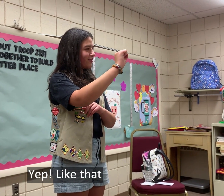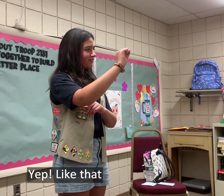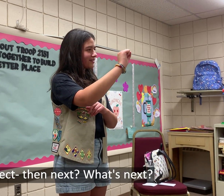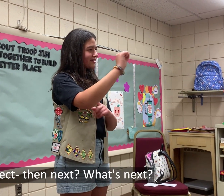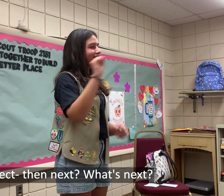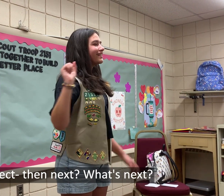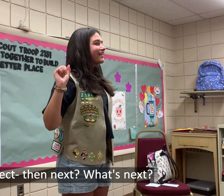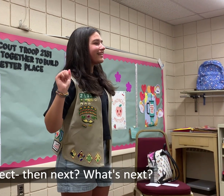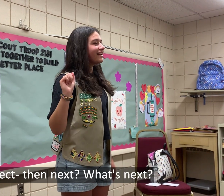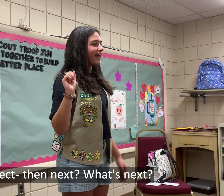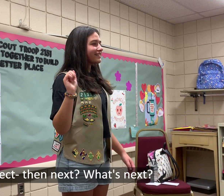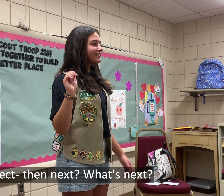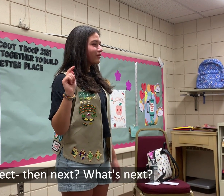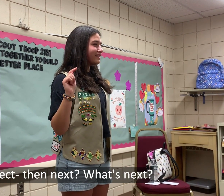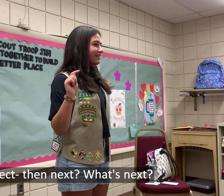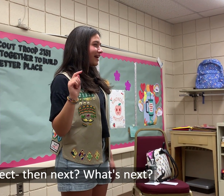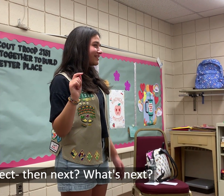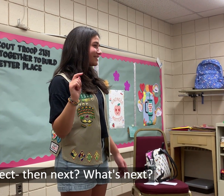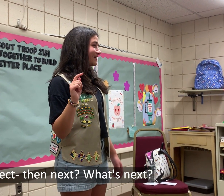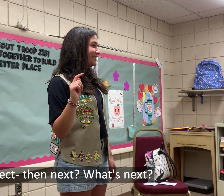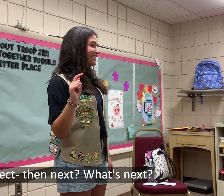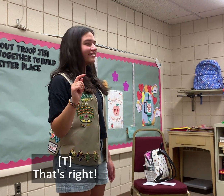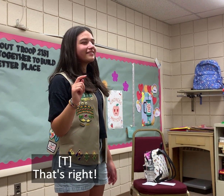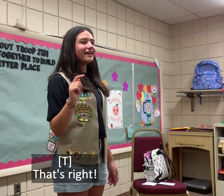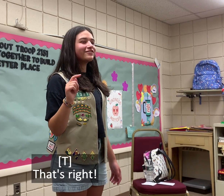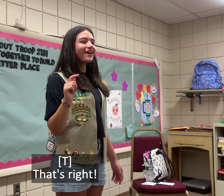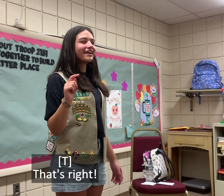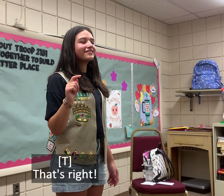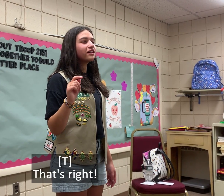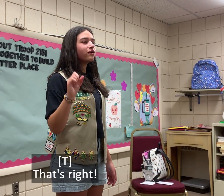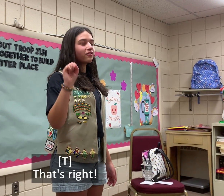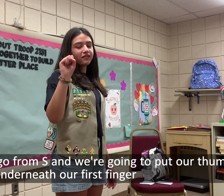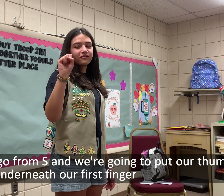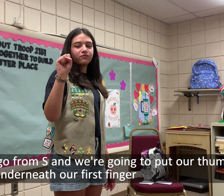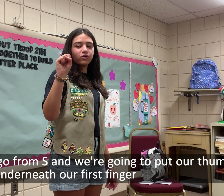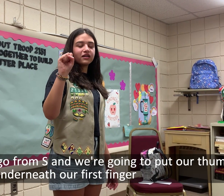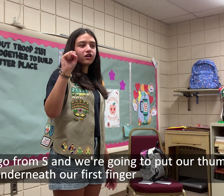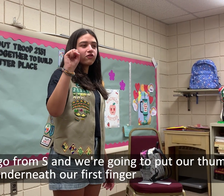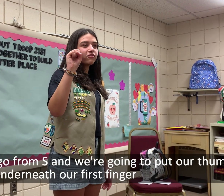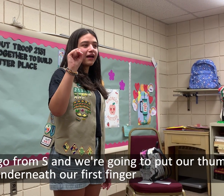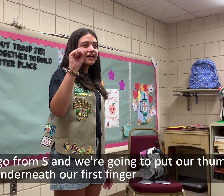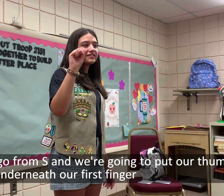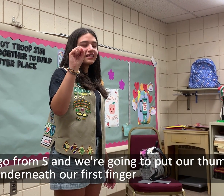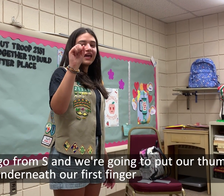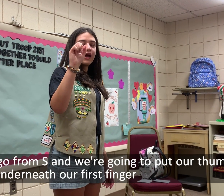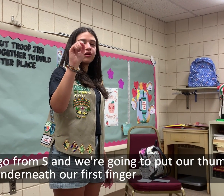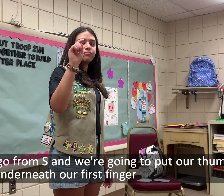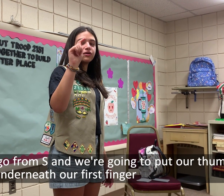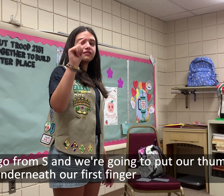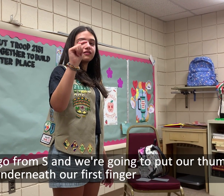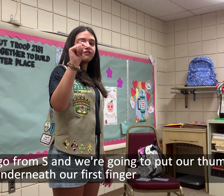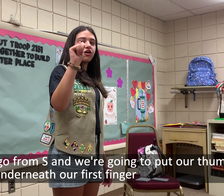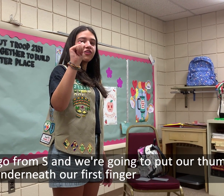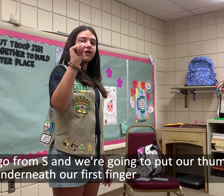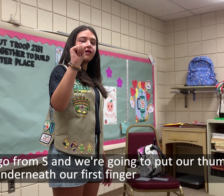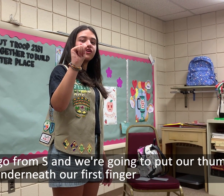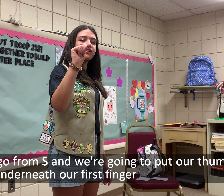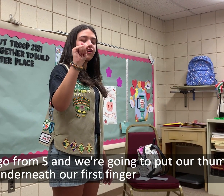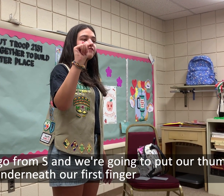Perfect. Then next, what's next? T. That's right. So we're gonna go from S and we're gonna put our thumb underneath our